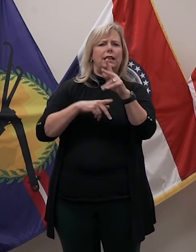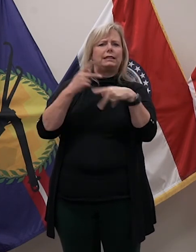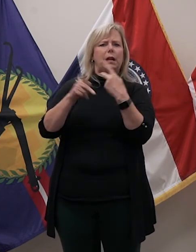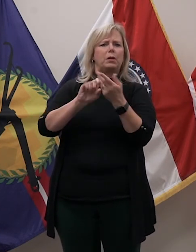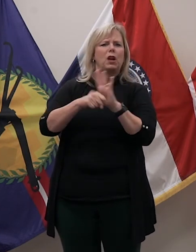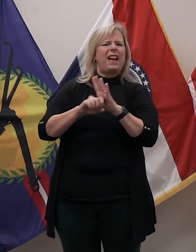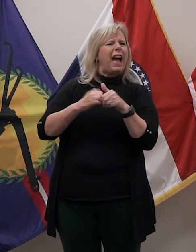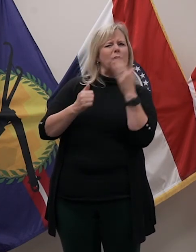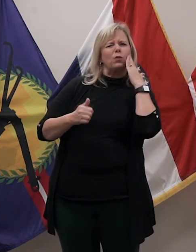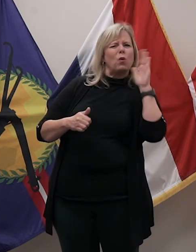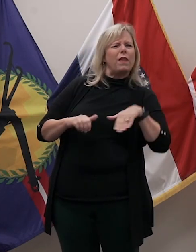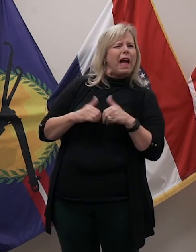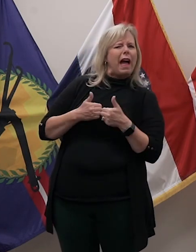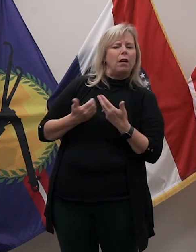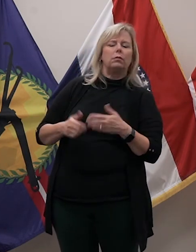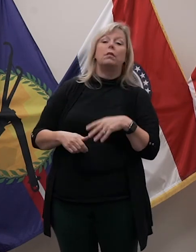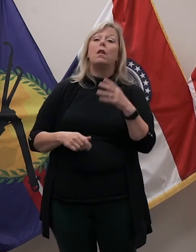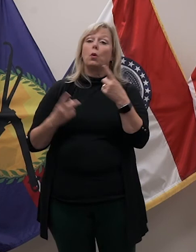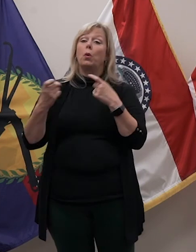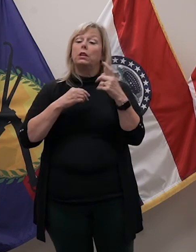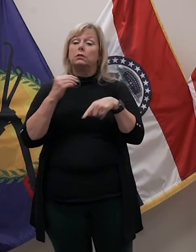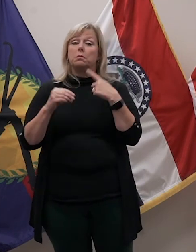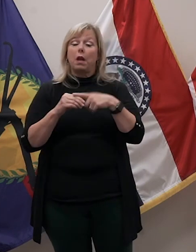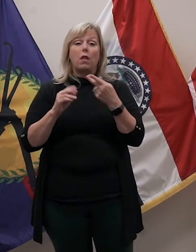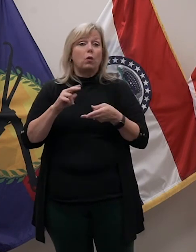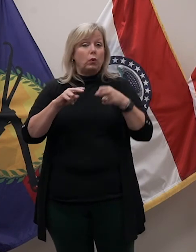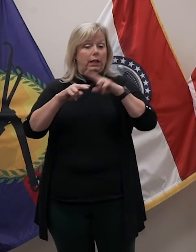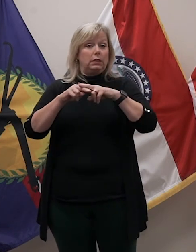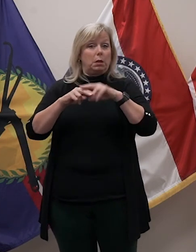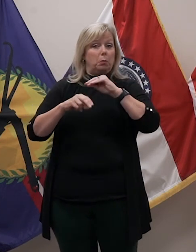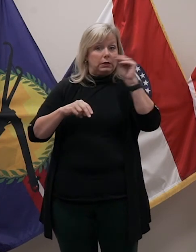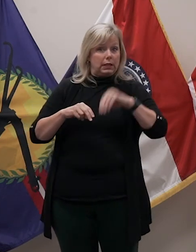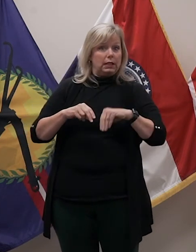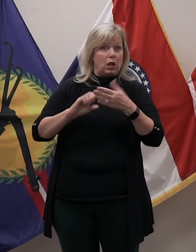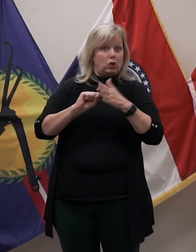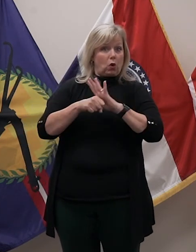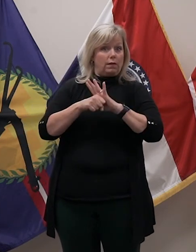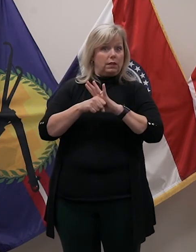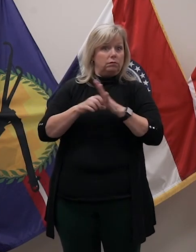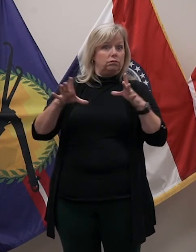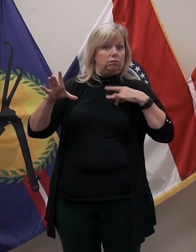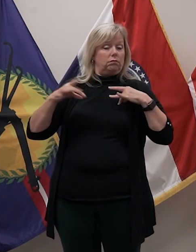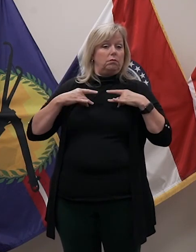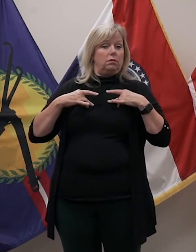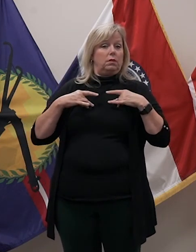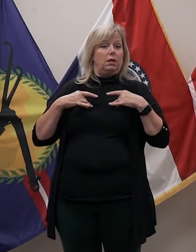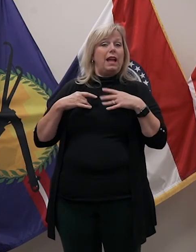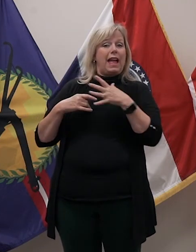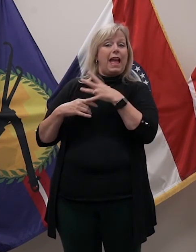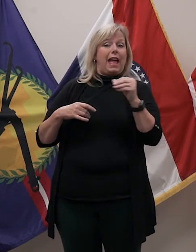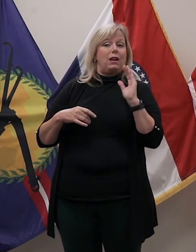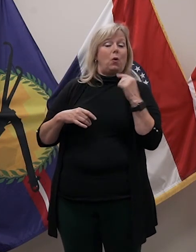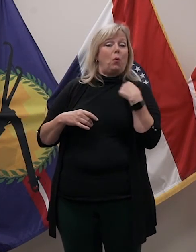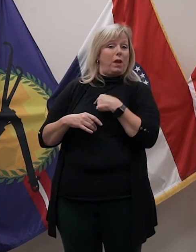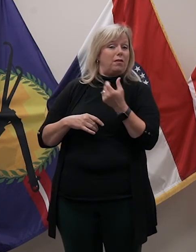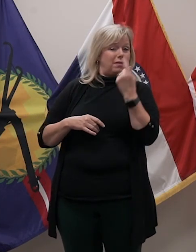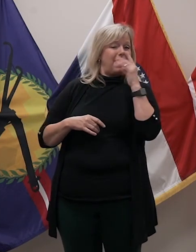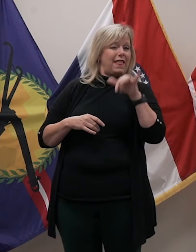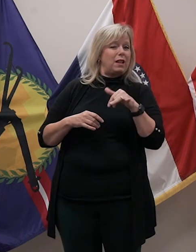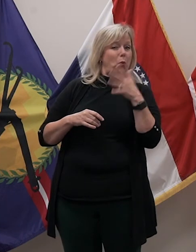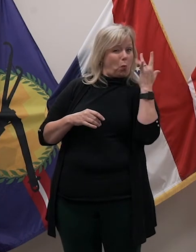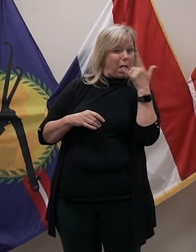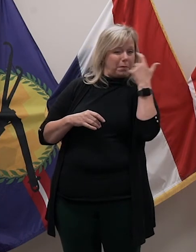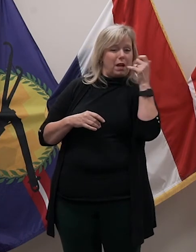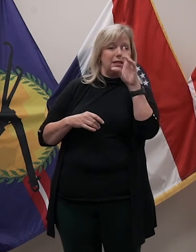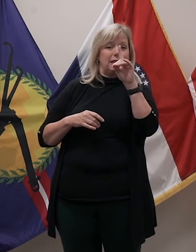that? So the question is about the rising number of cases and our understanding that this is because of the